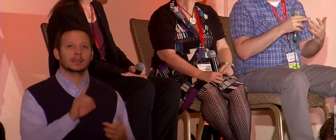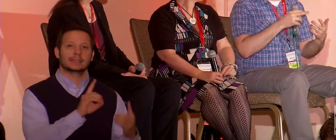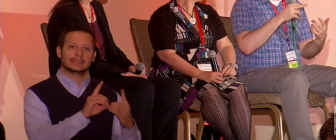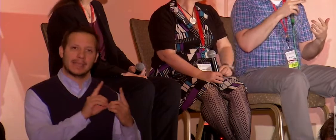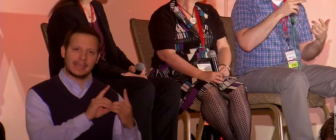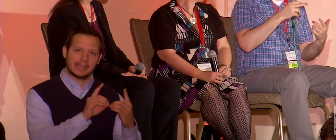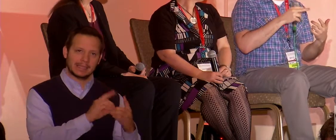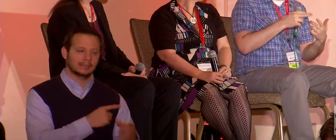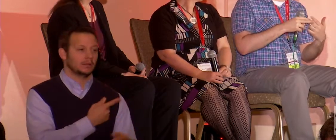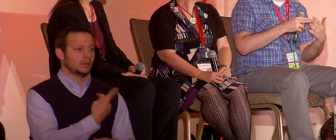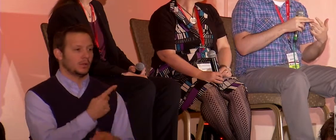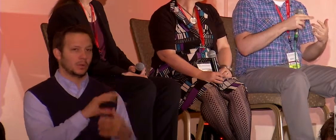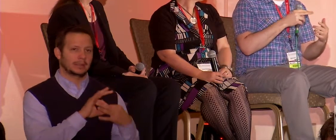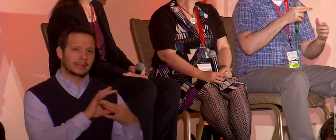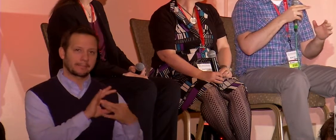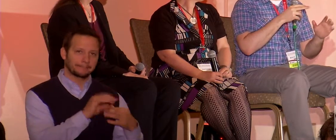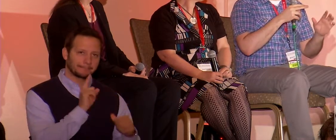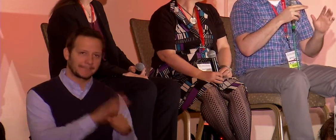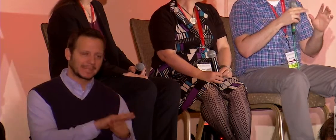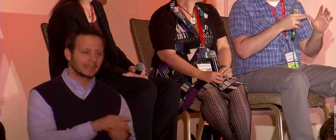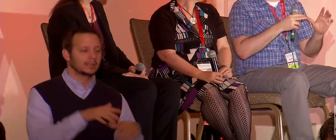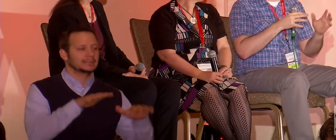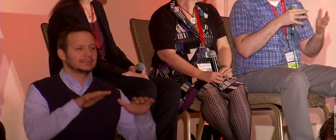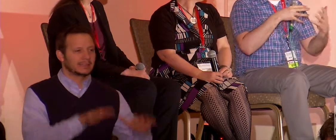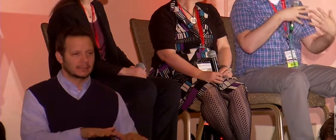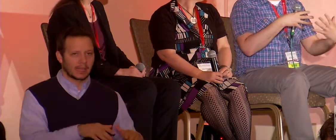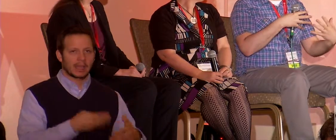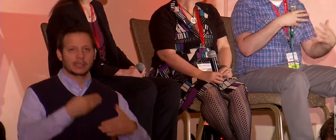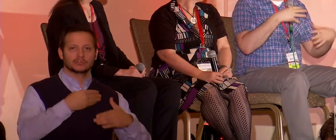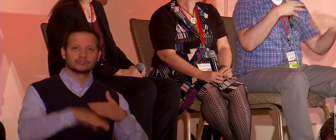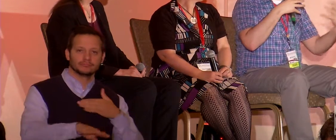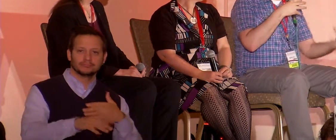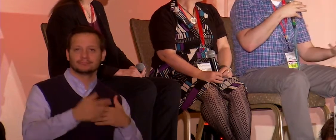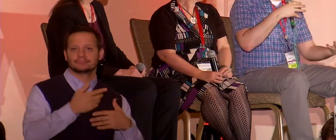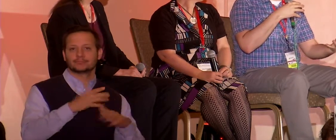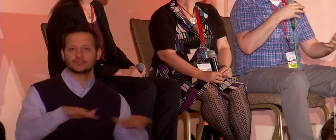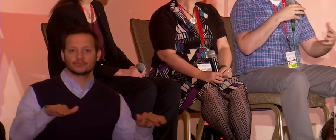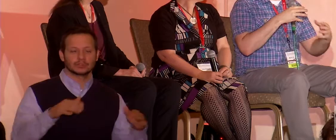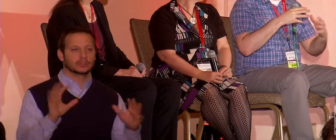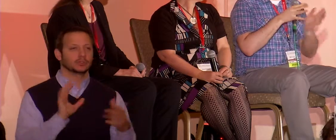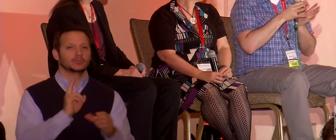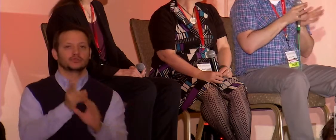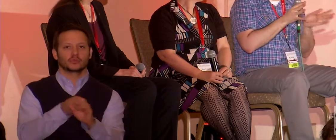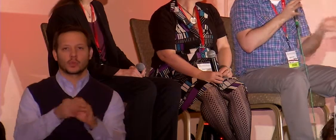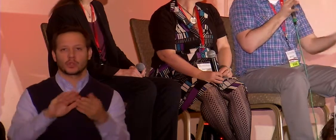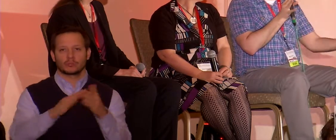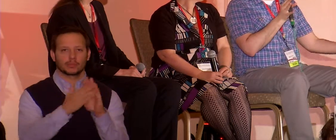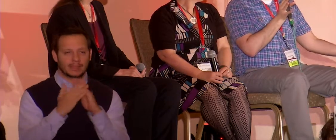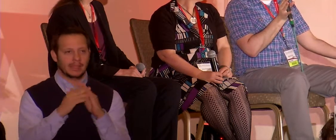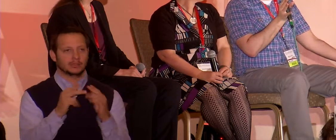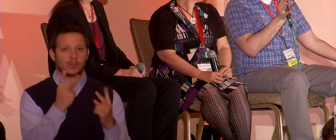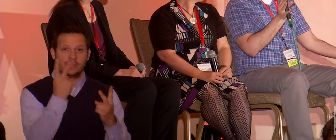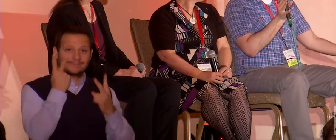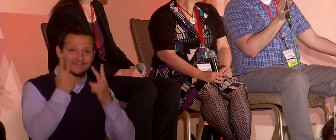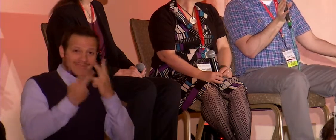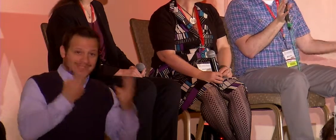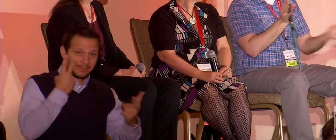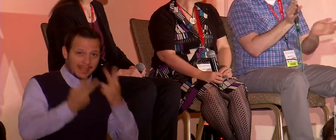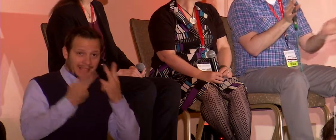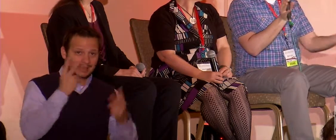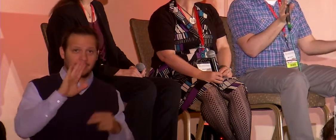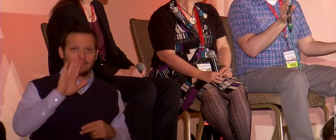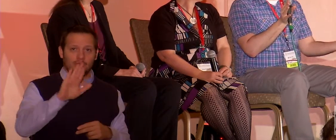partner of the same sex, you settle down with the person of the same sex, you have a child, you join a community, you're participating in a school. The visibility of your